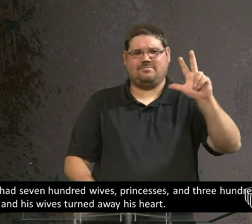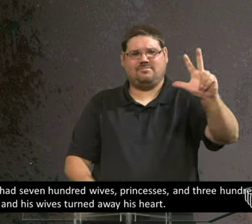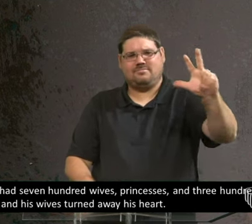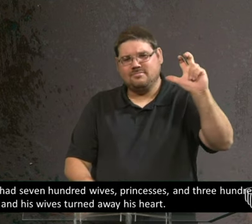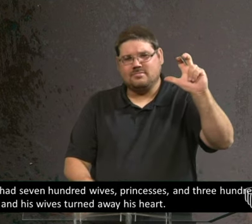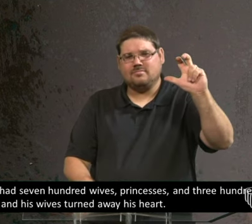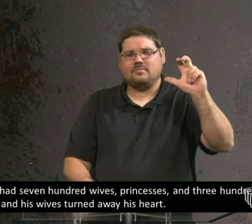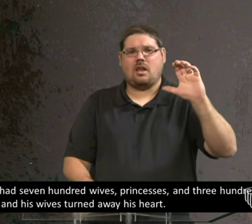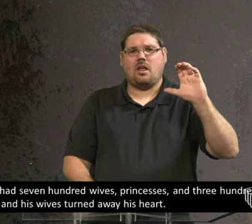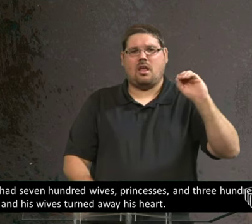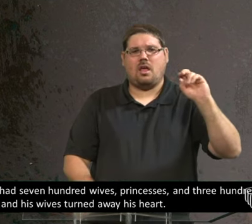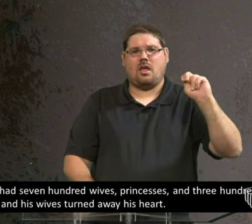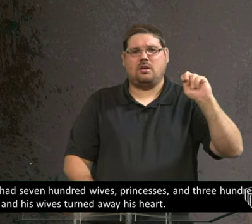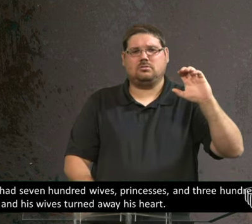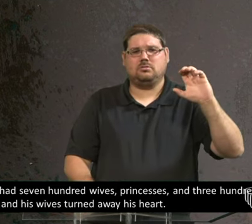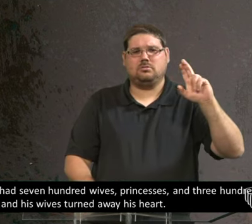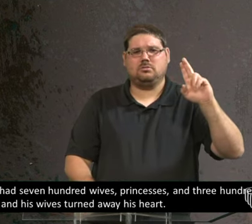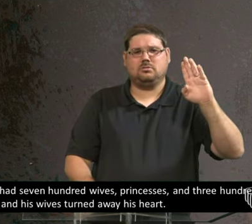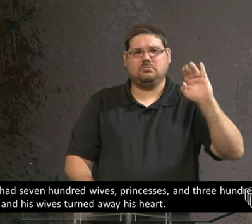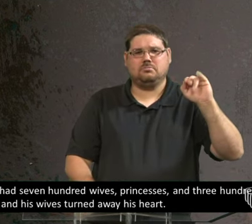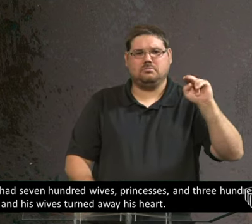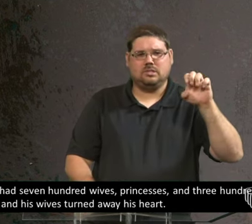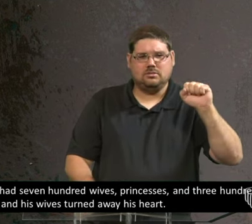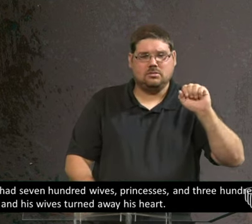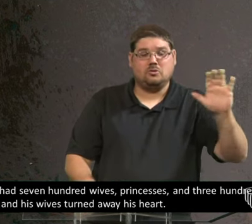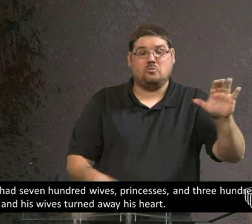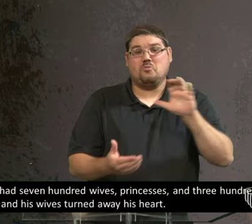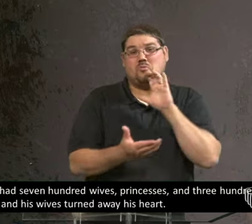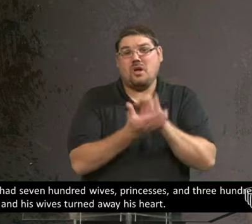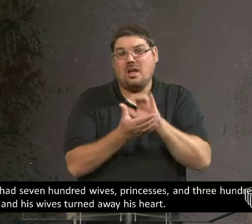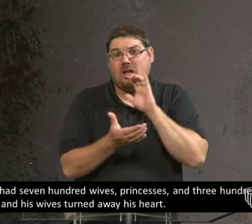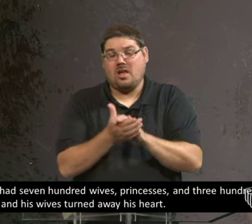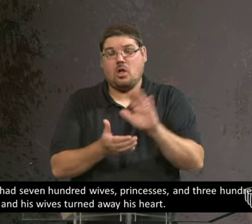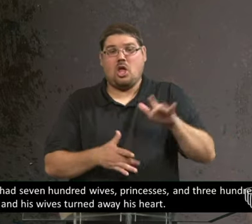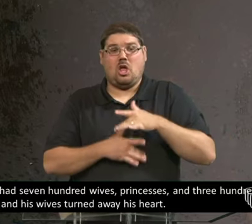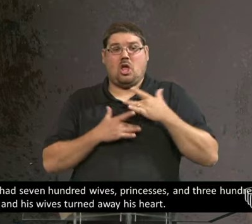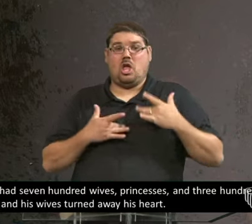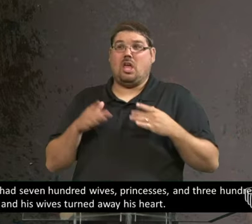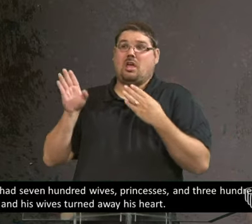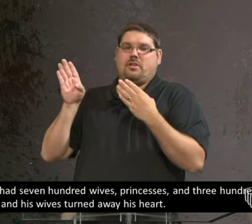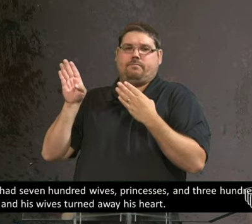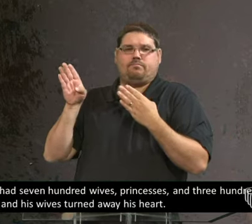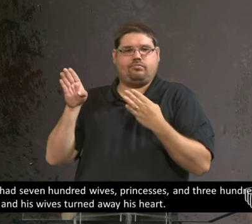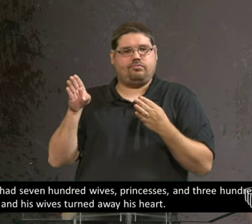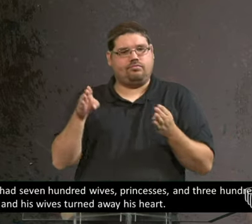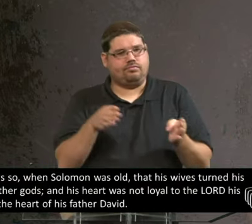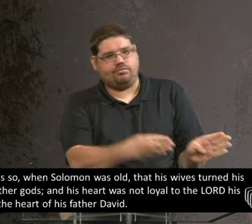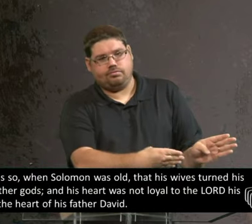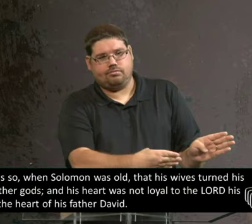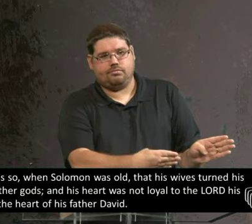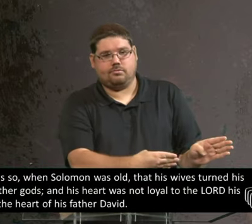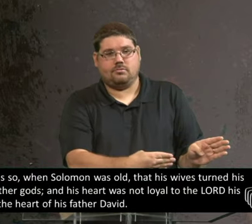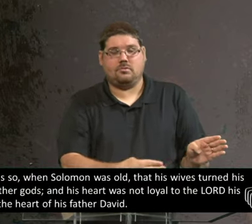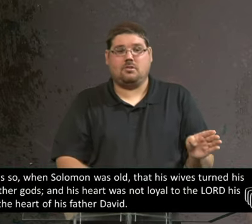princesses, and 300 concubines. And his wives turned away his